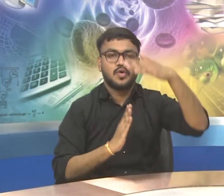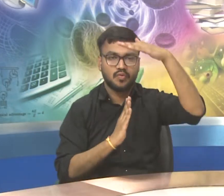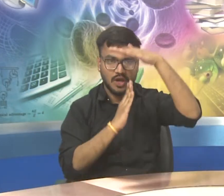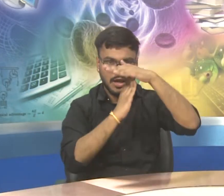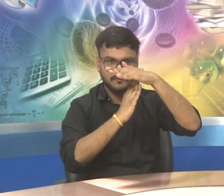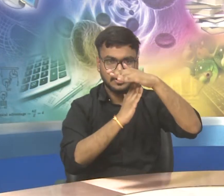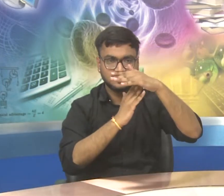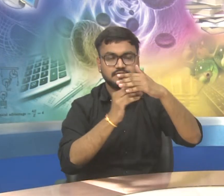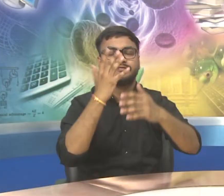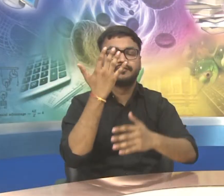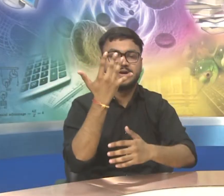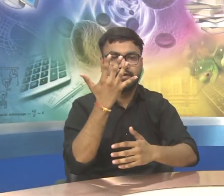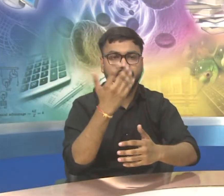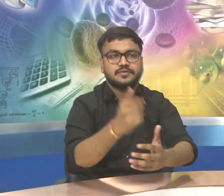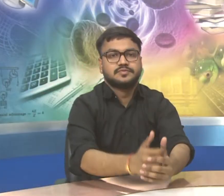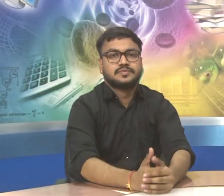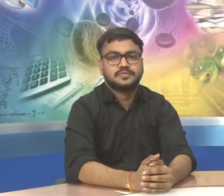It's time for a break.